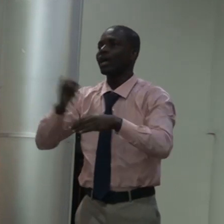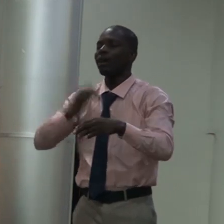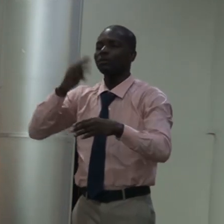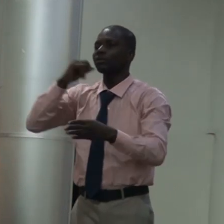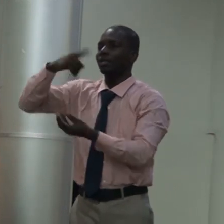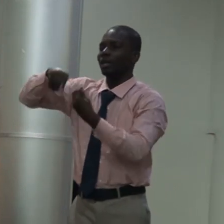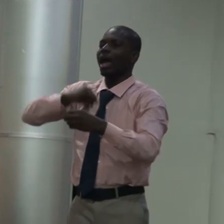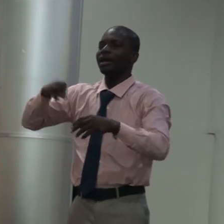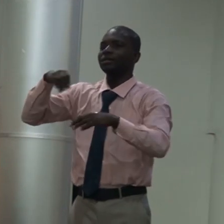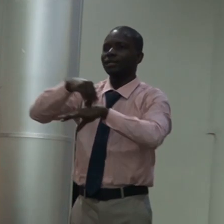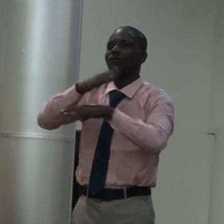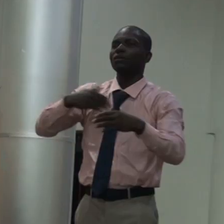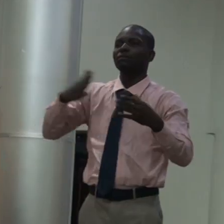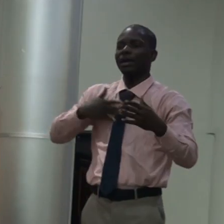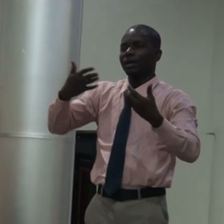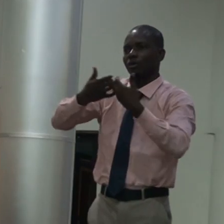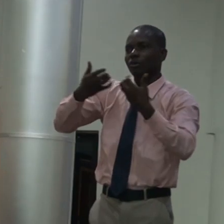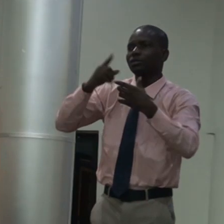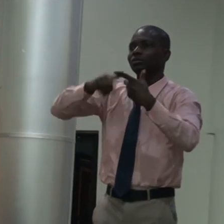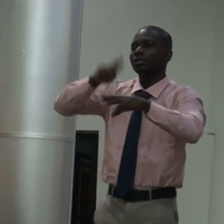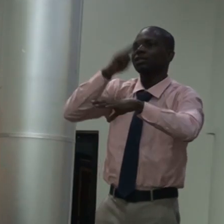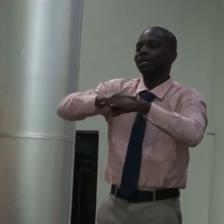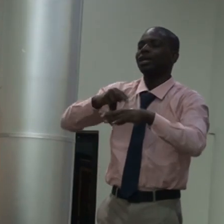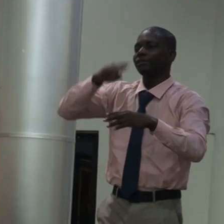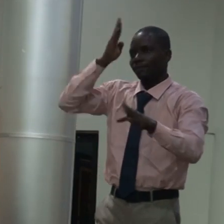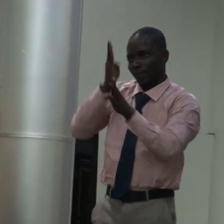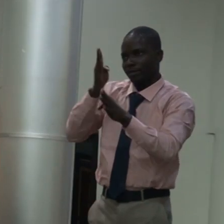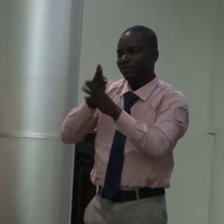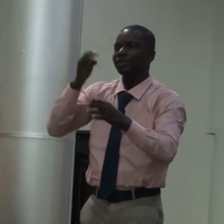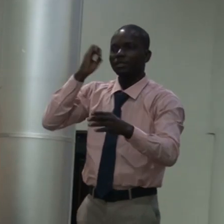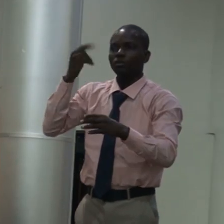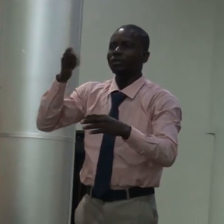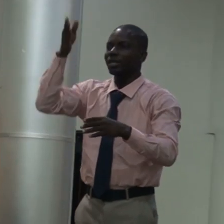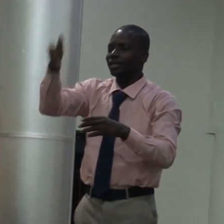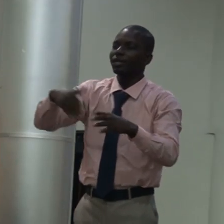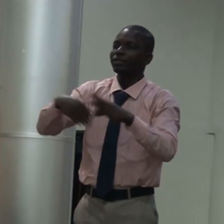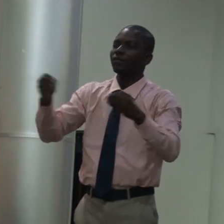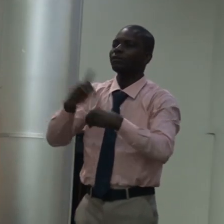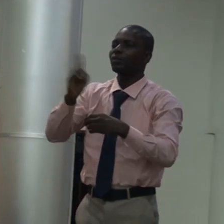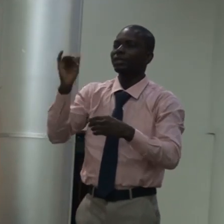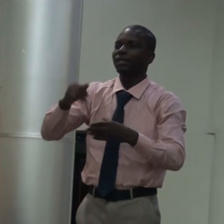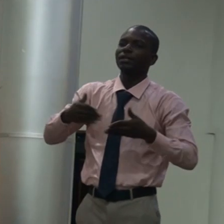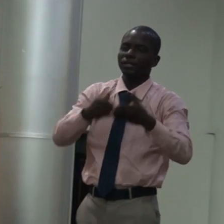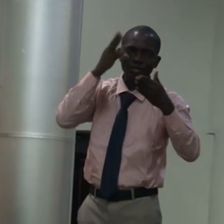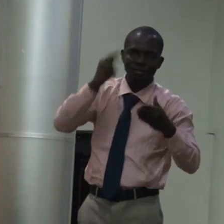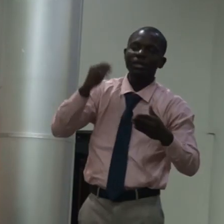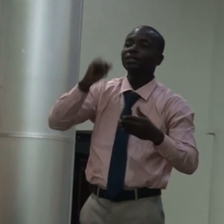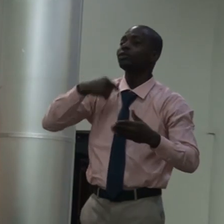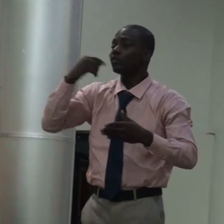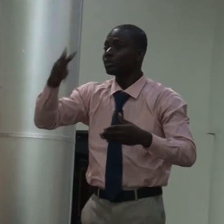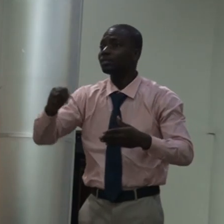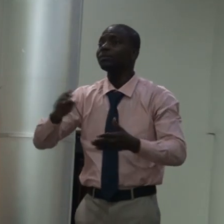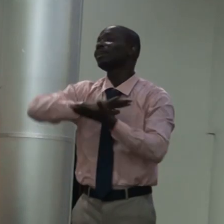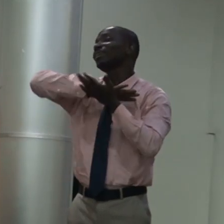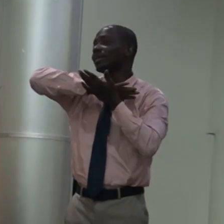of town, I sent one of my colleagues to the National Assembly, and he was at the right office where they directed him, and they told him,